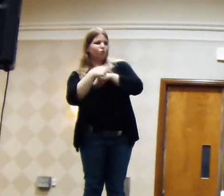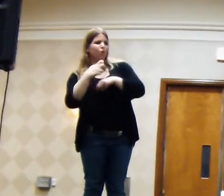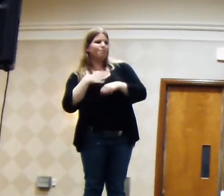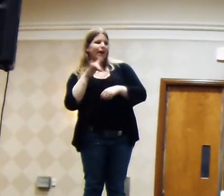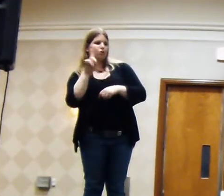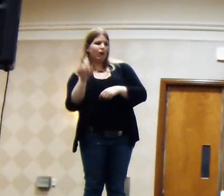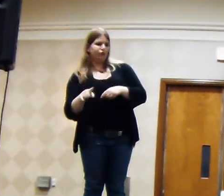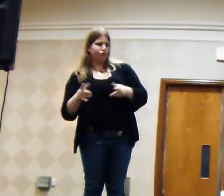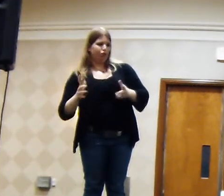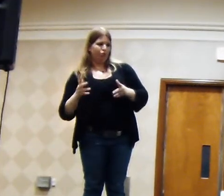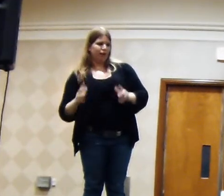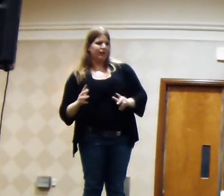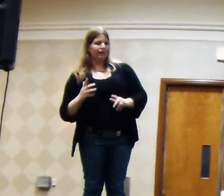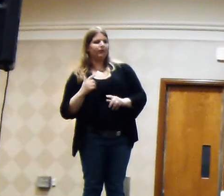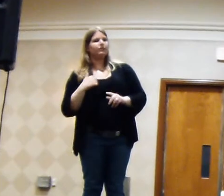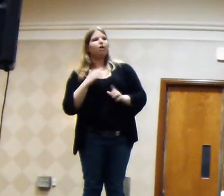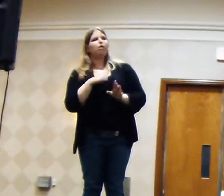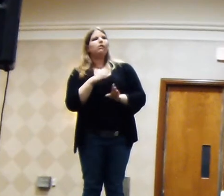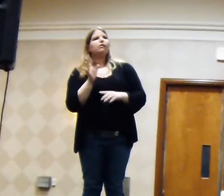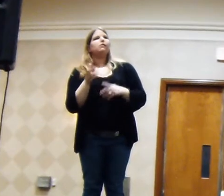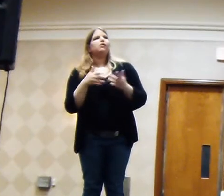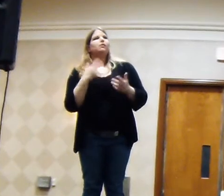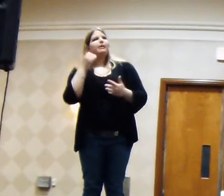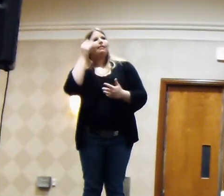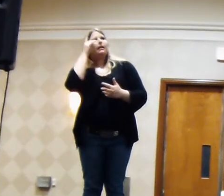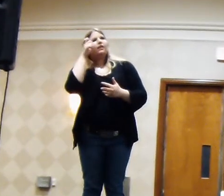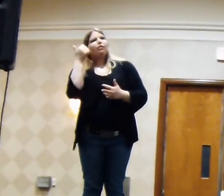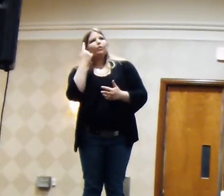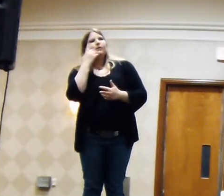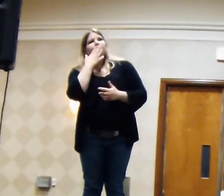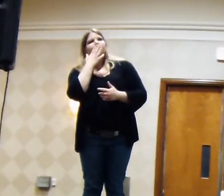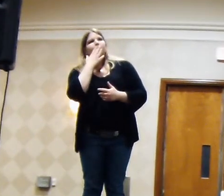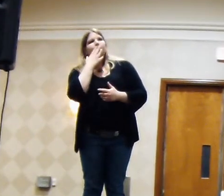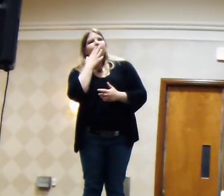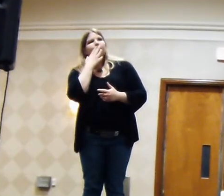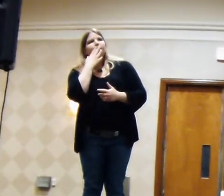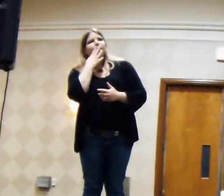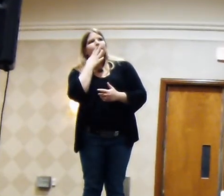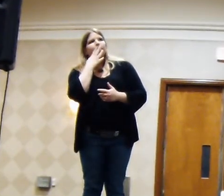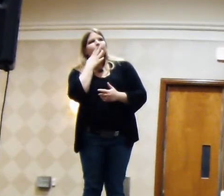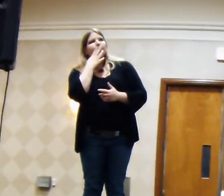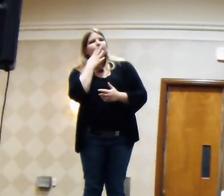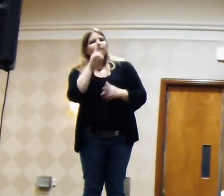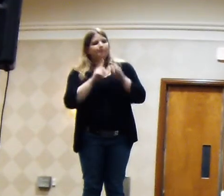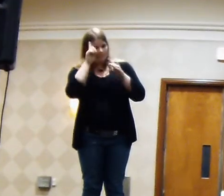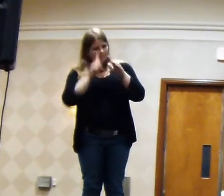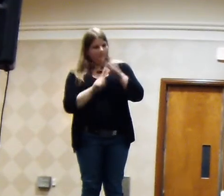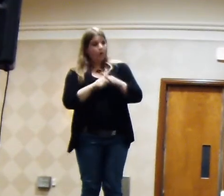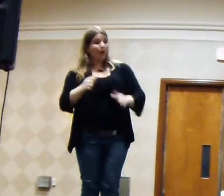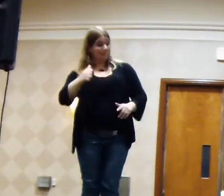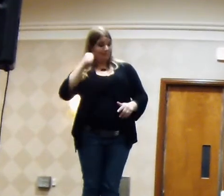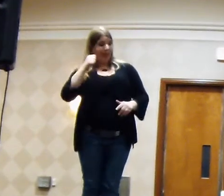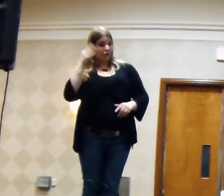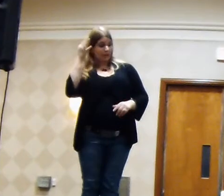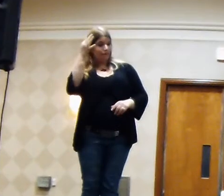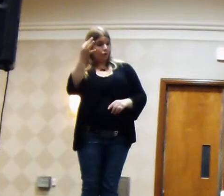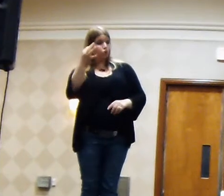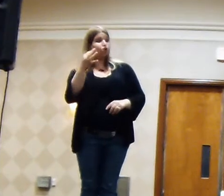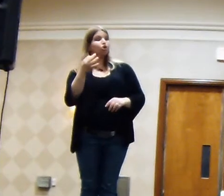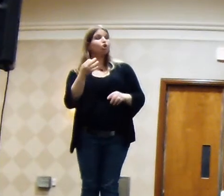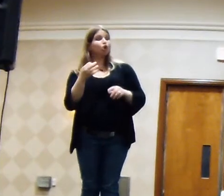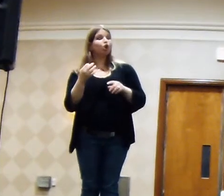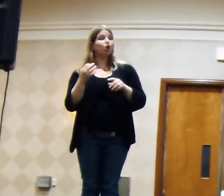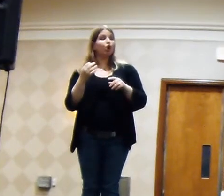I wanted to ask you another question, and that is, when filming Back to the Future, because it kind of jumps around a lot, and I really like